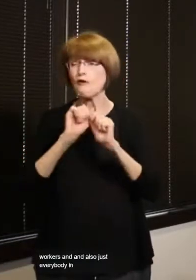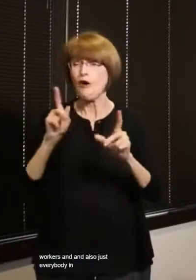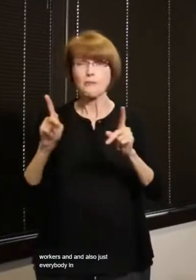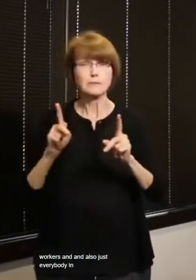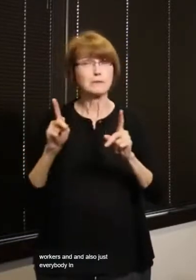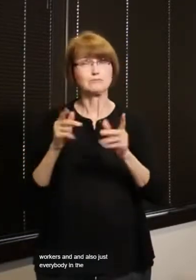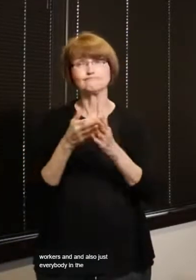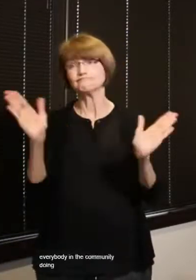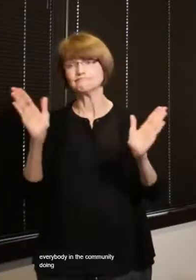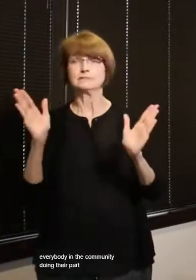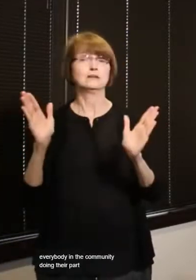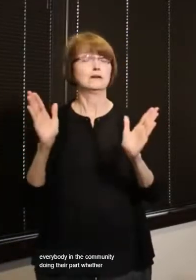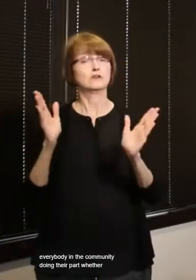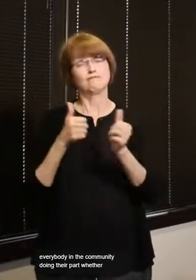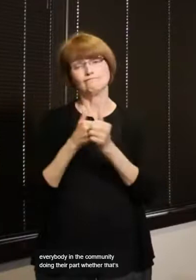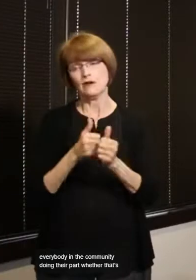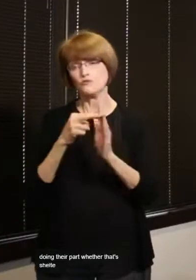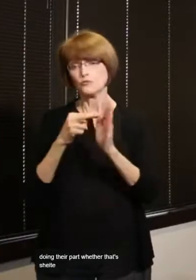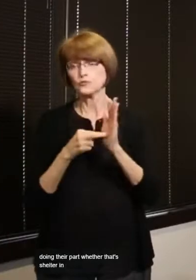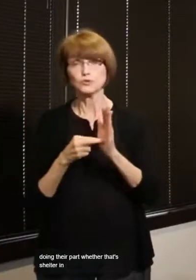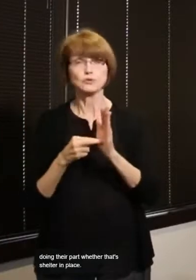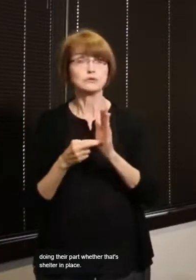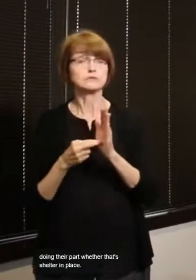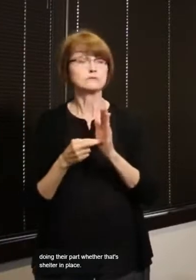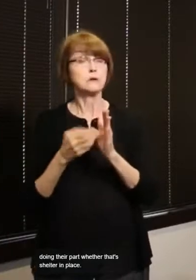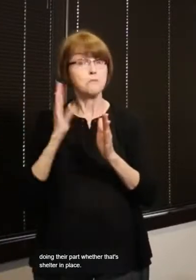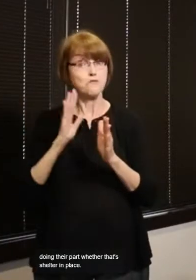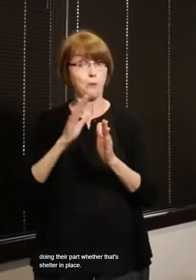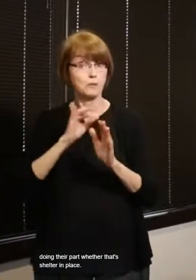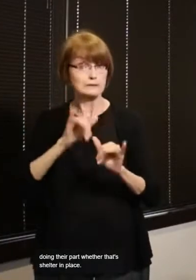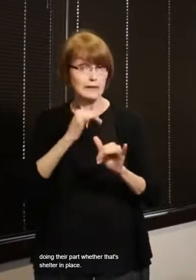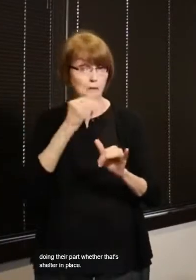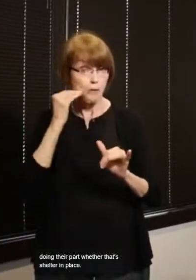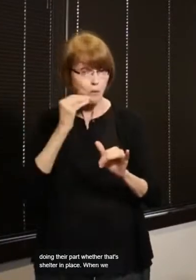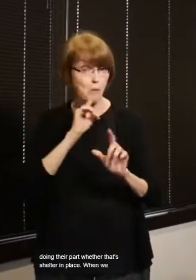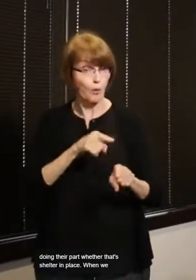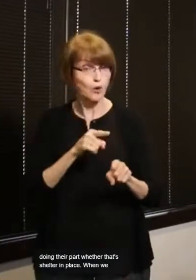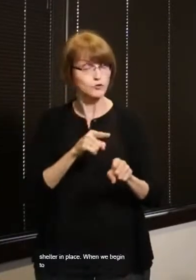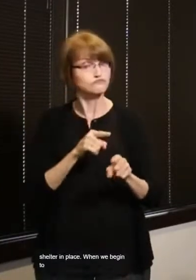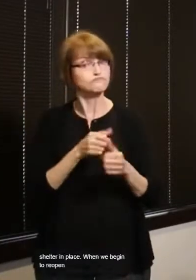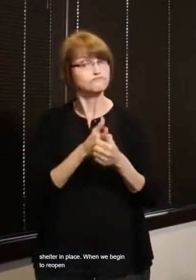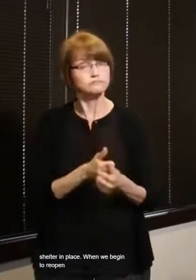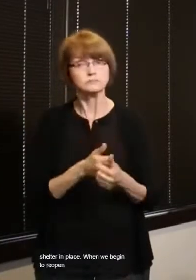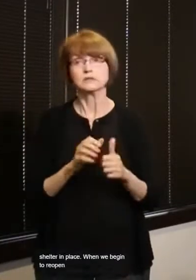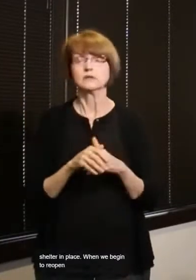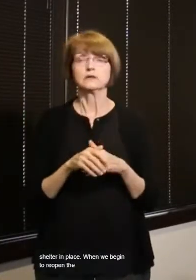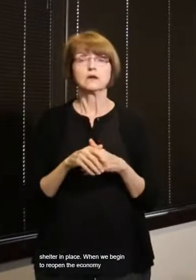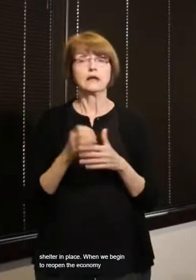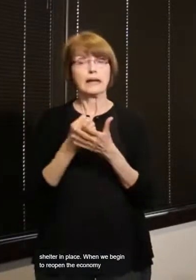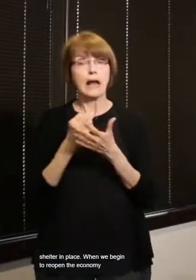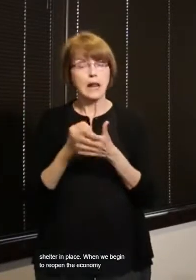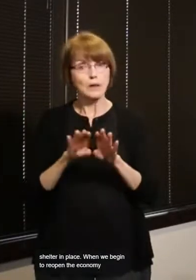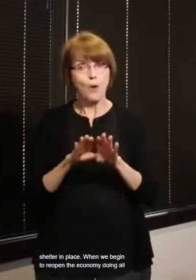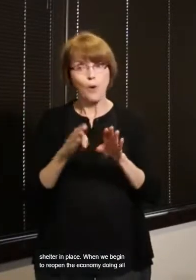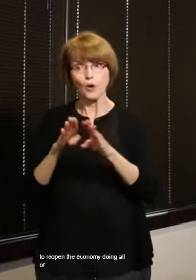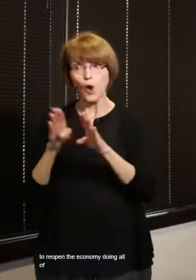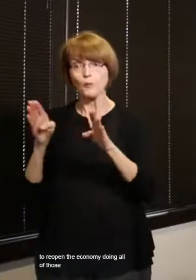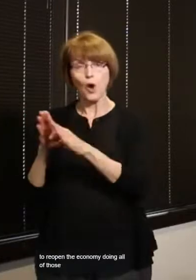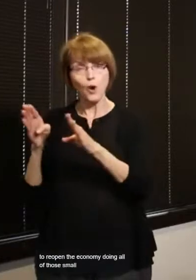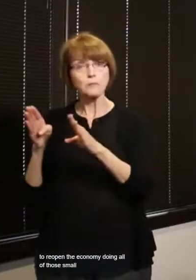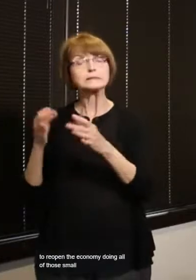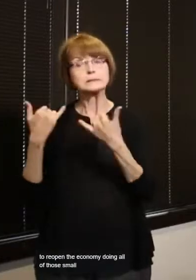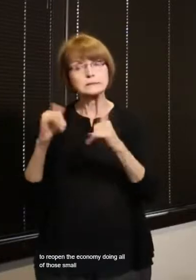the community doing their part, whether that's shelter in place or when we begin to reopen the economy. Doing all of those